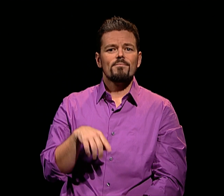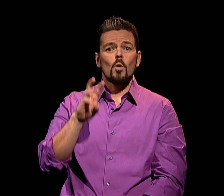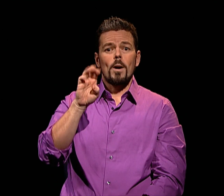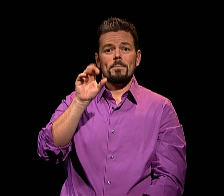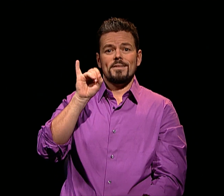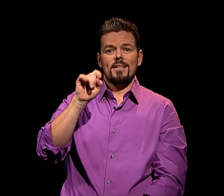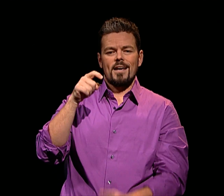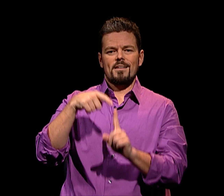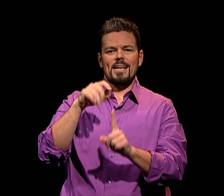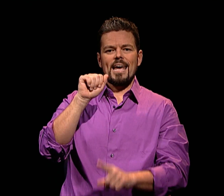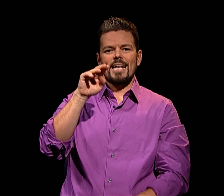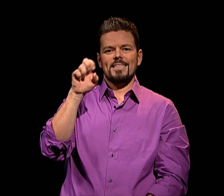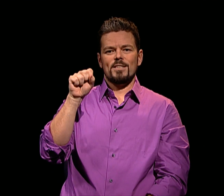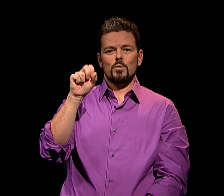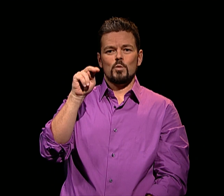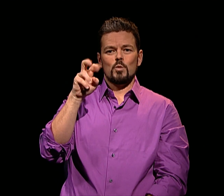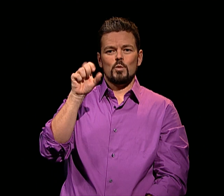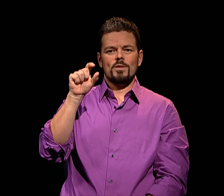discussion at our website,